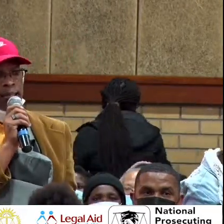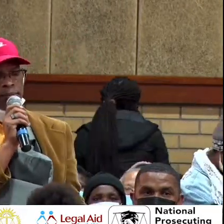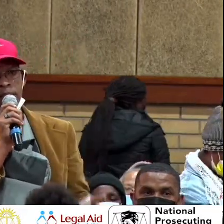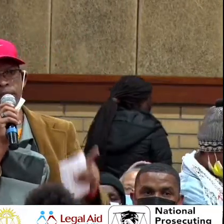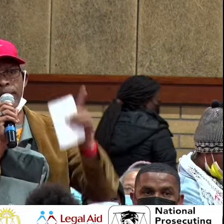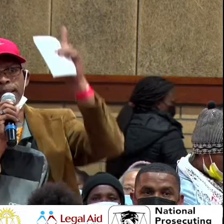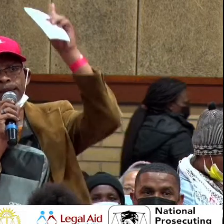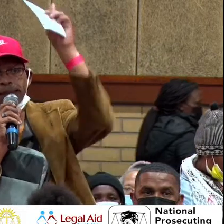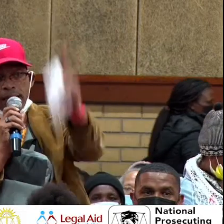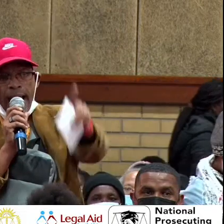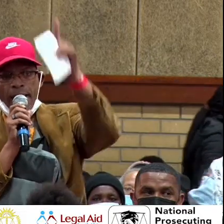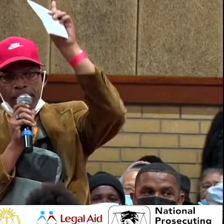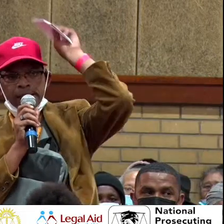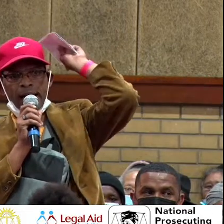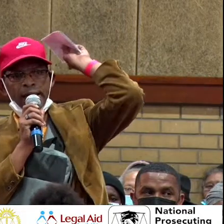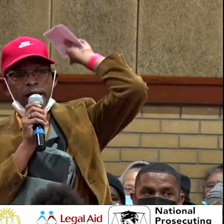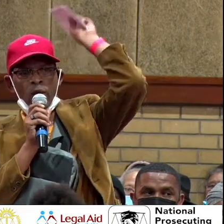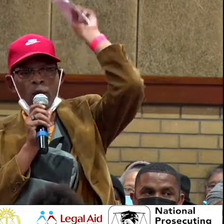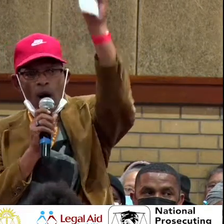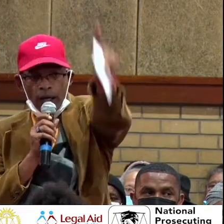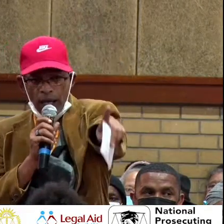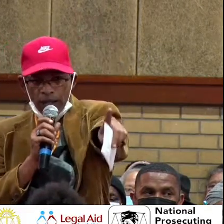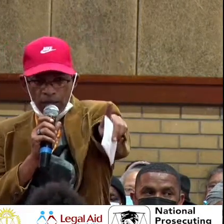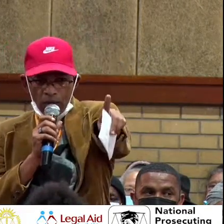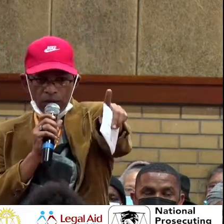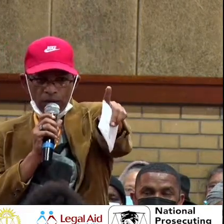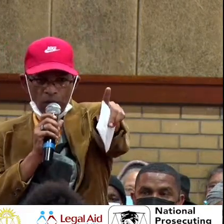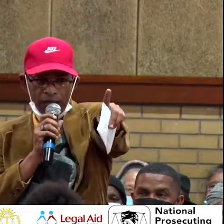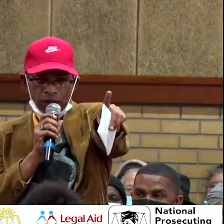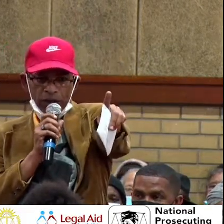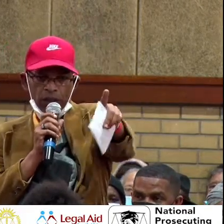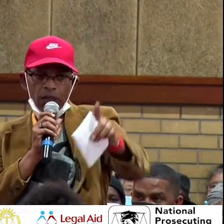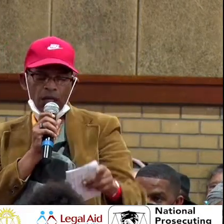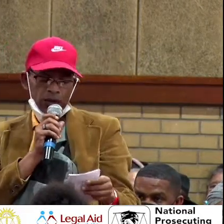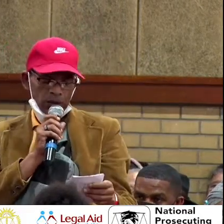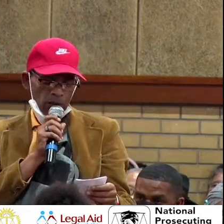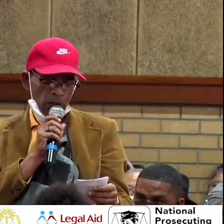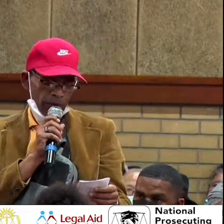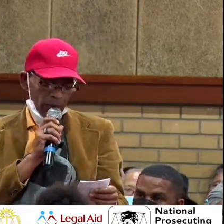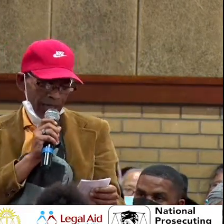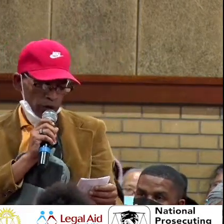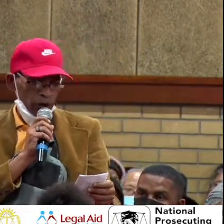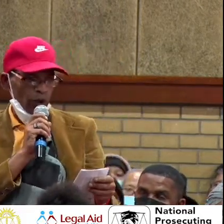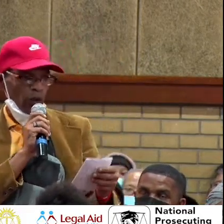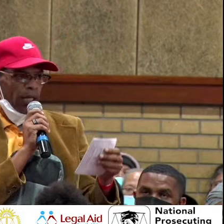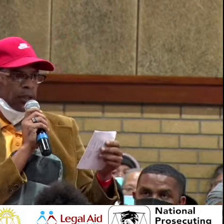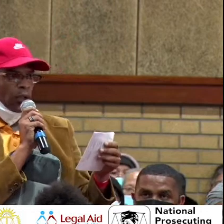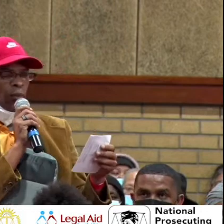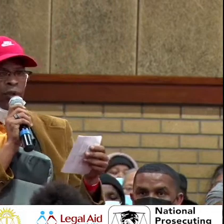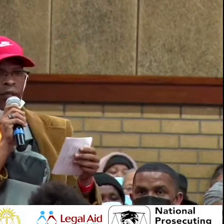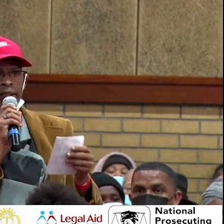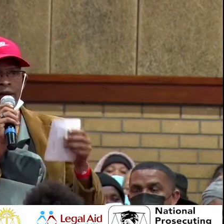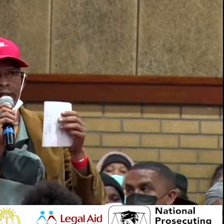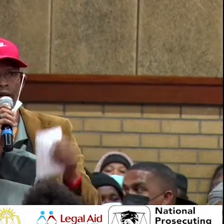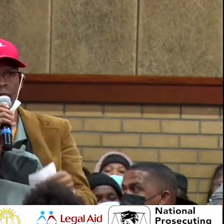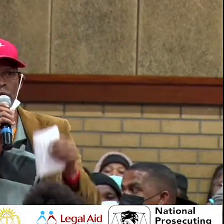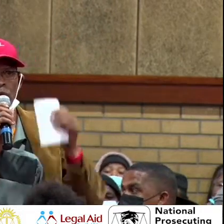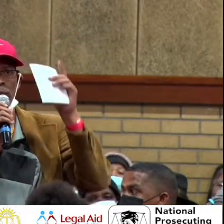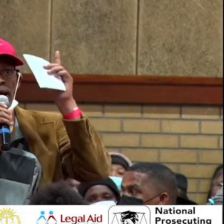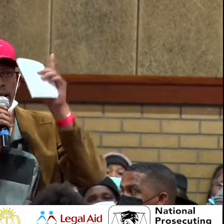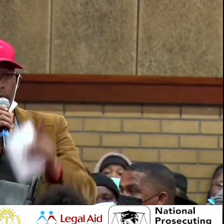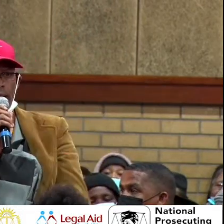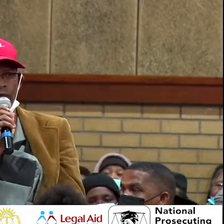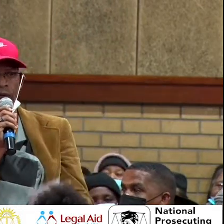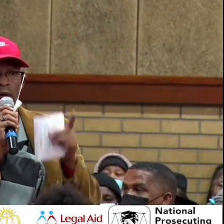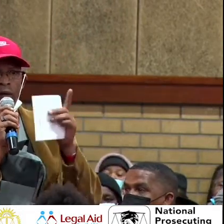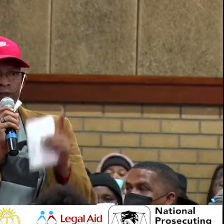us something, but it still happens under your watch. So we want to know as the community of Delft, because we are